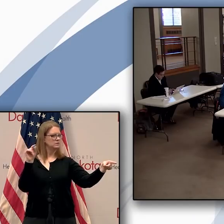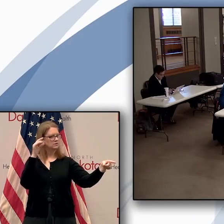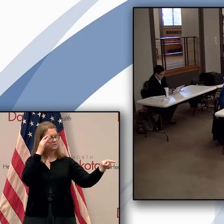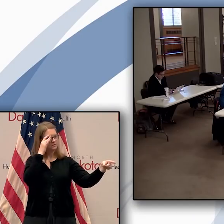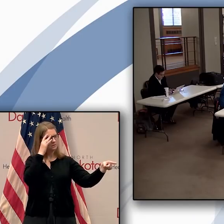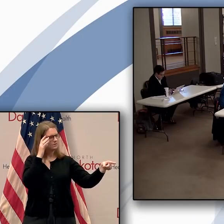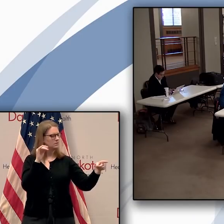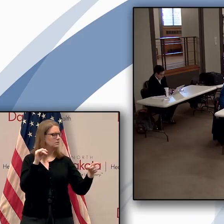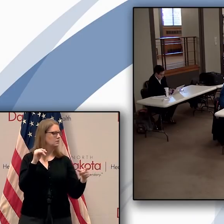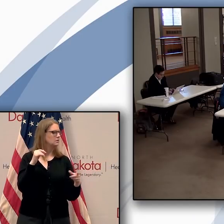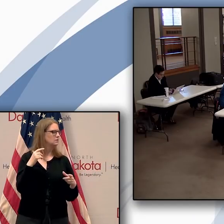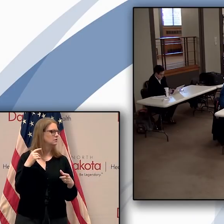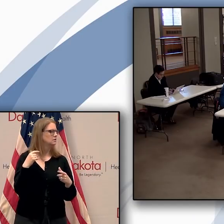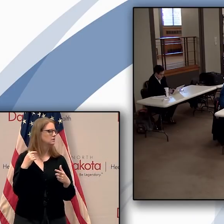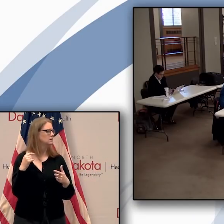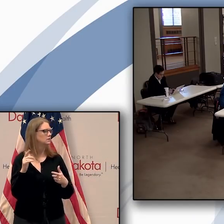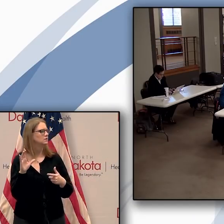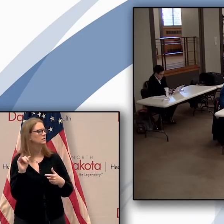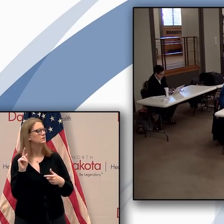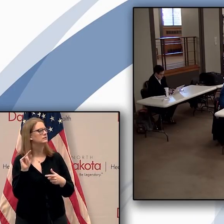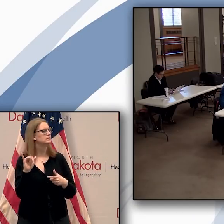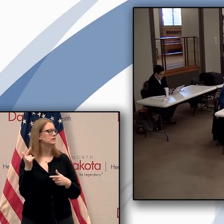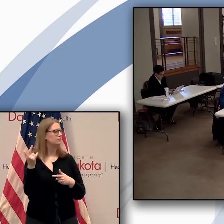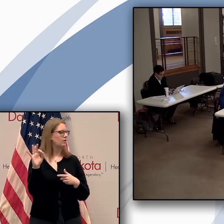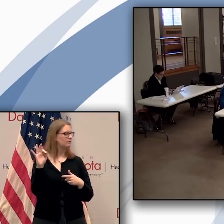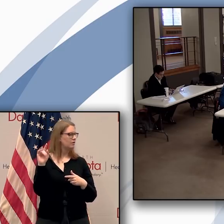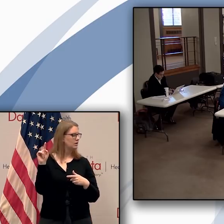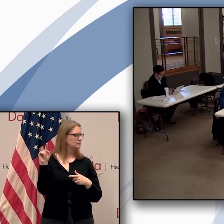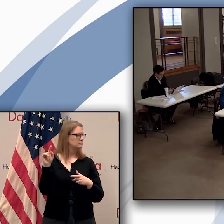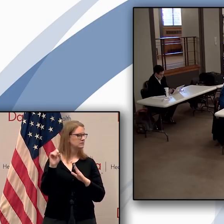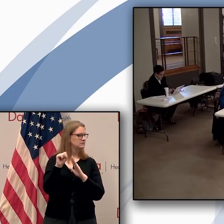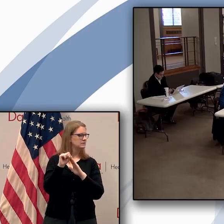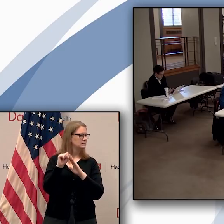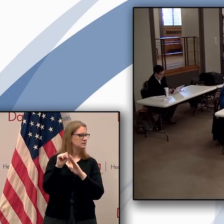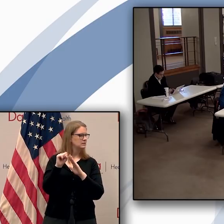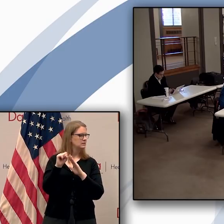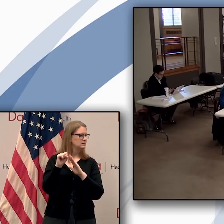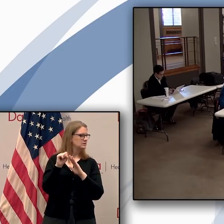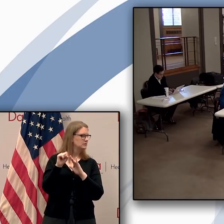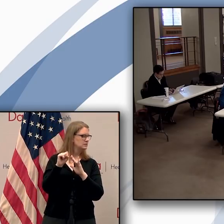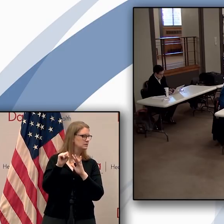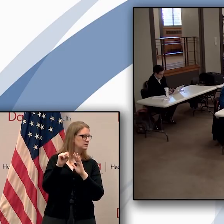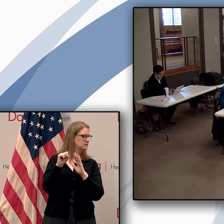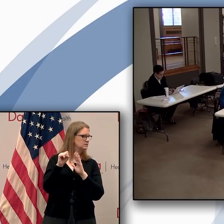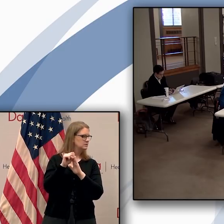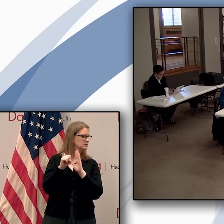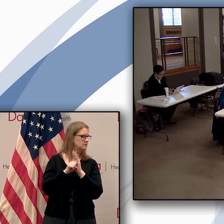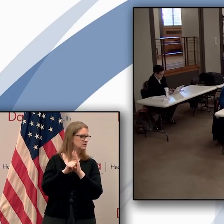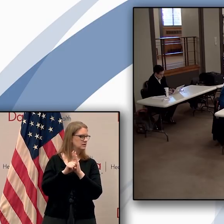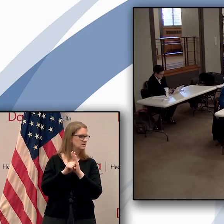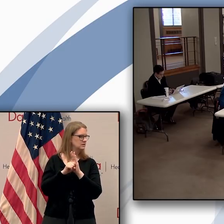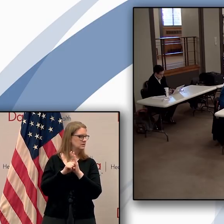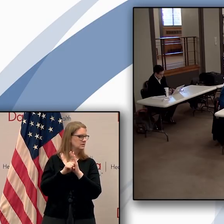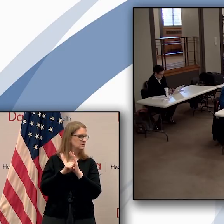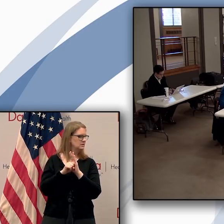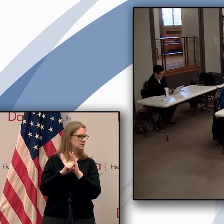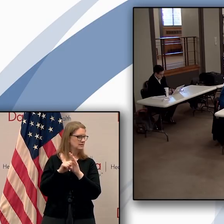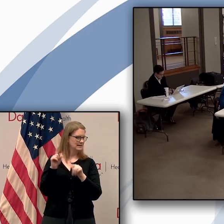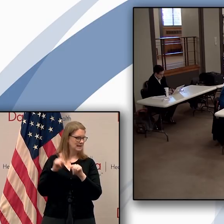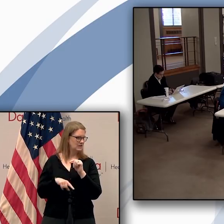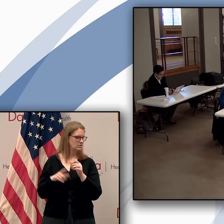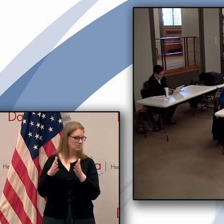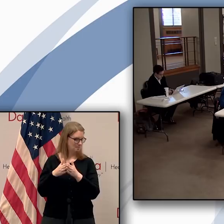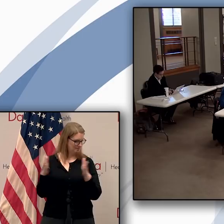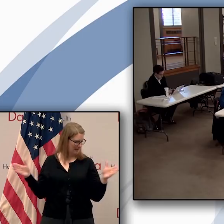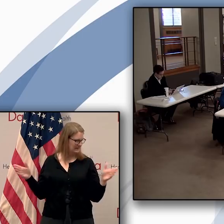noted during a press conference today with the city of Grand Forks that the state doesn't currently have the testing capacity or supplies to do sort of mass testing